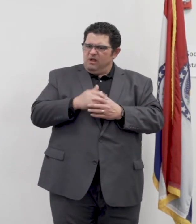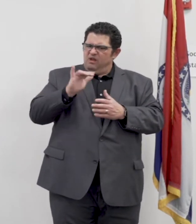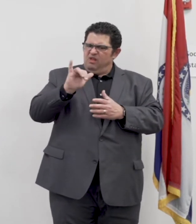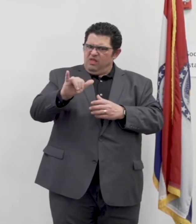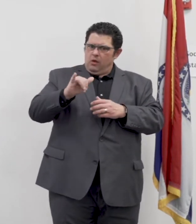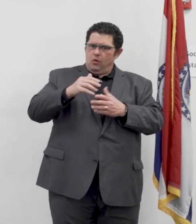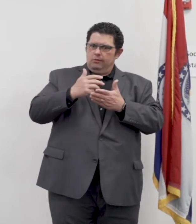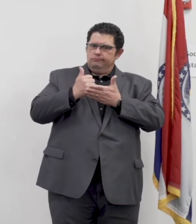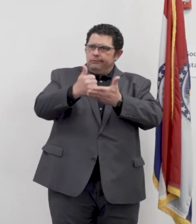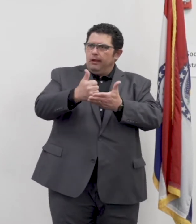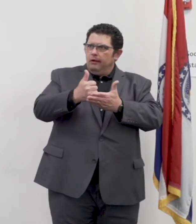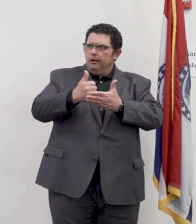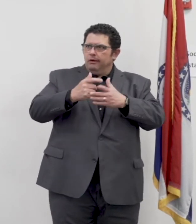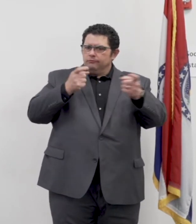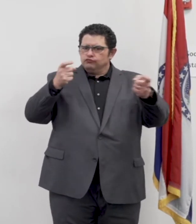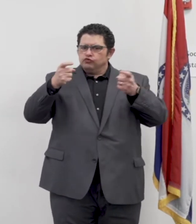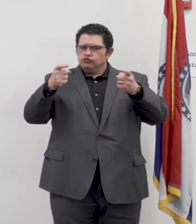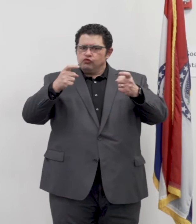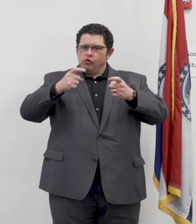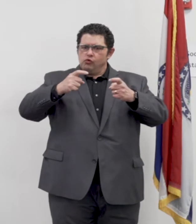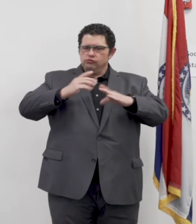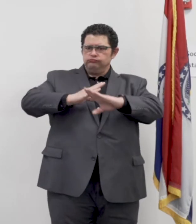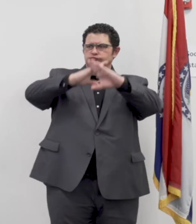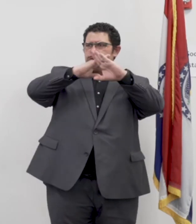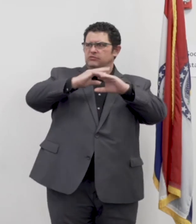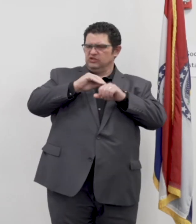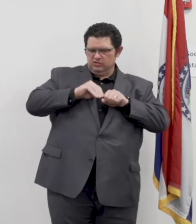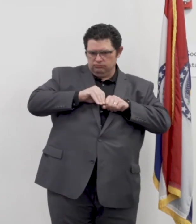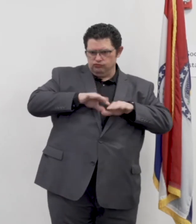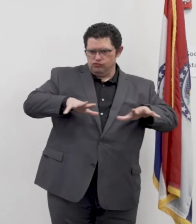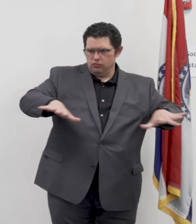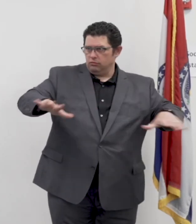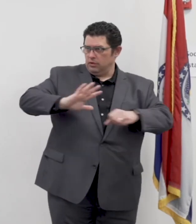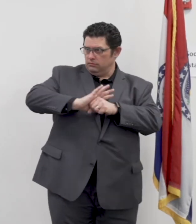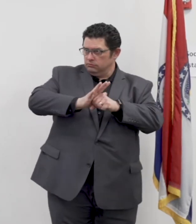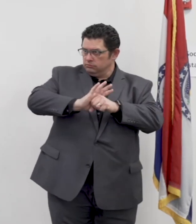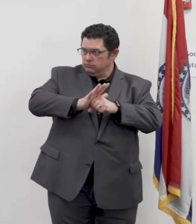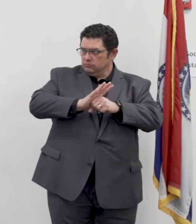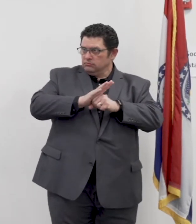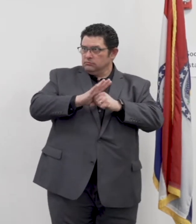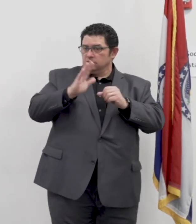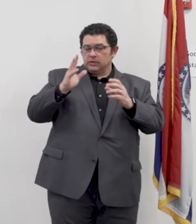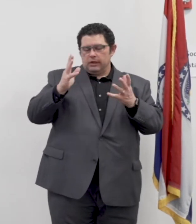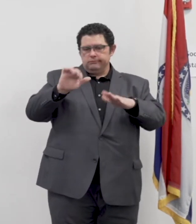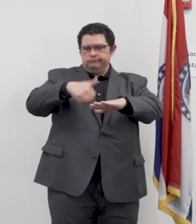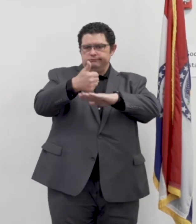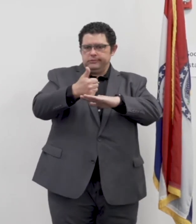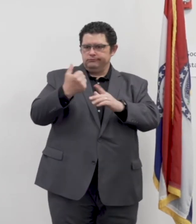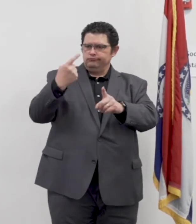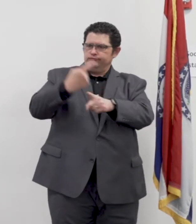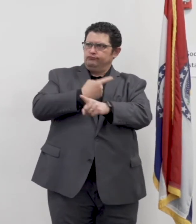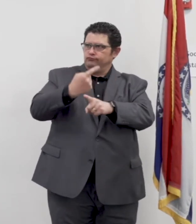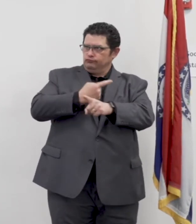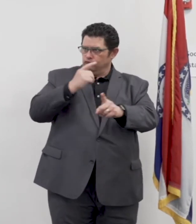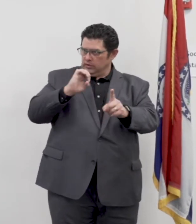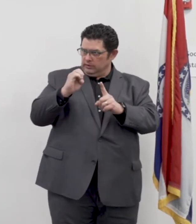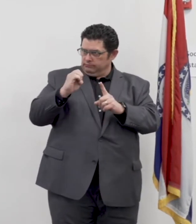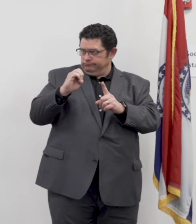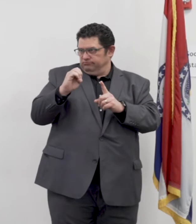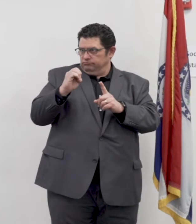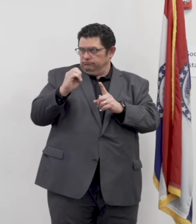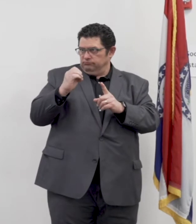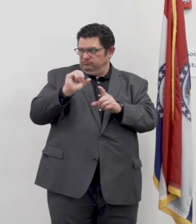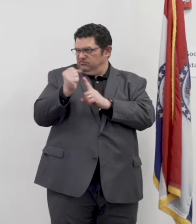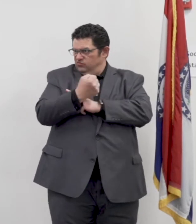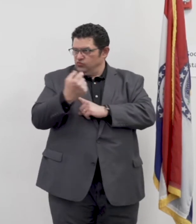of coronavirus in our community in a responsible way and creating the right environment for them to get open again with good social distancing guidelines so